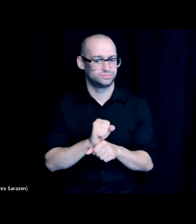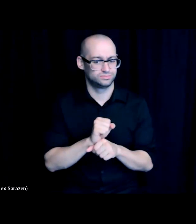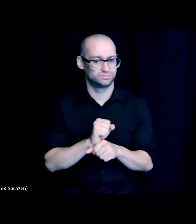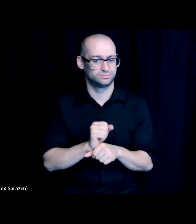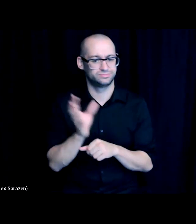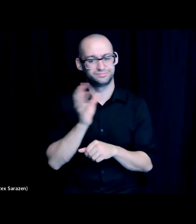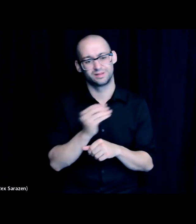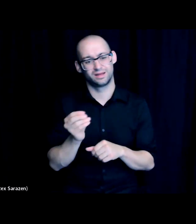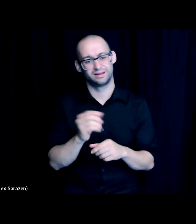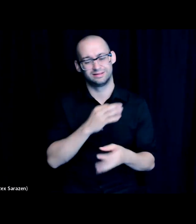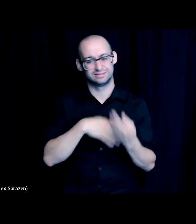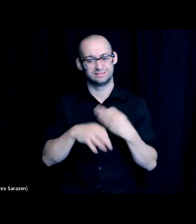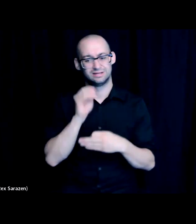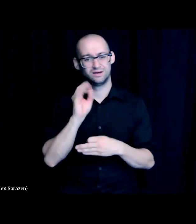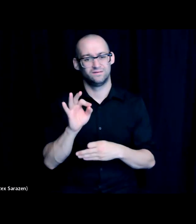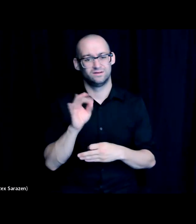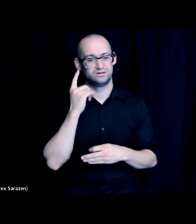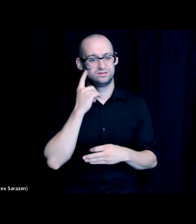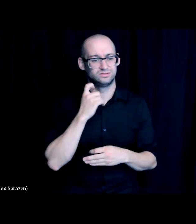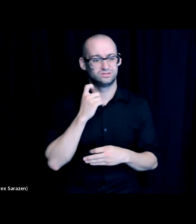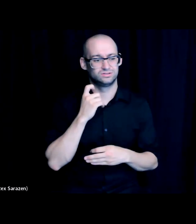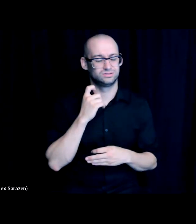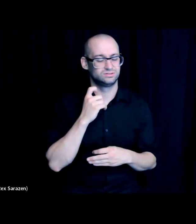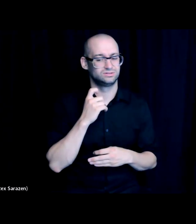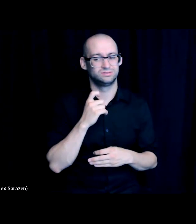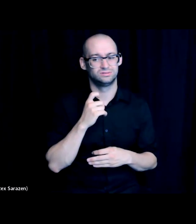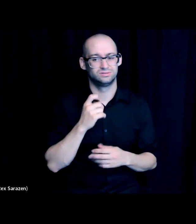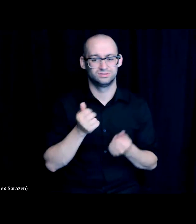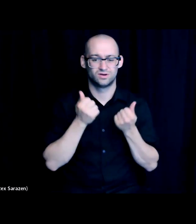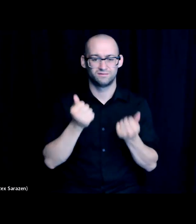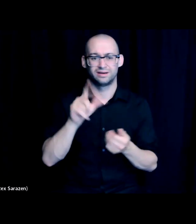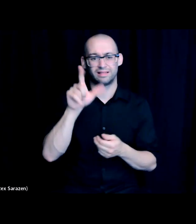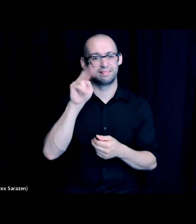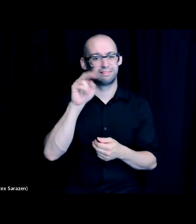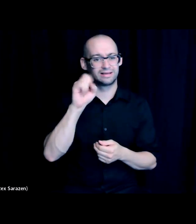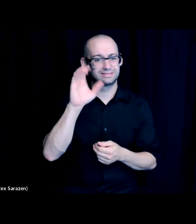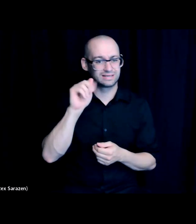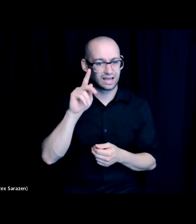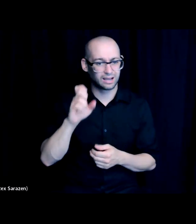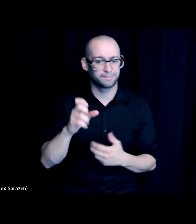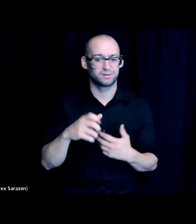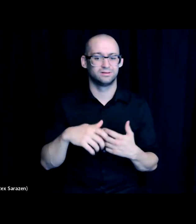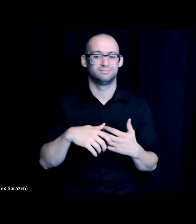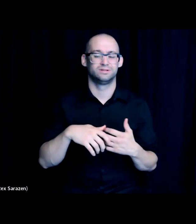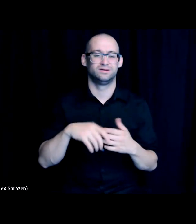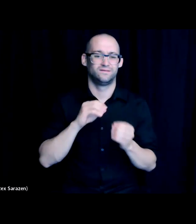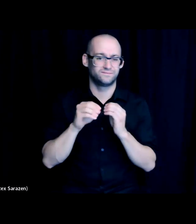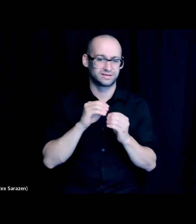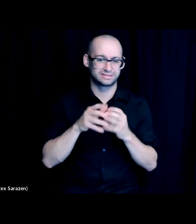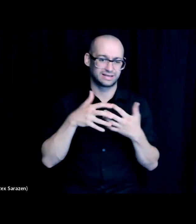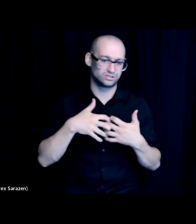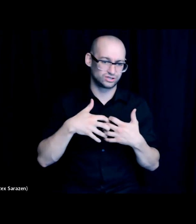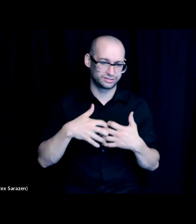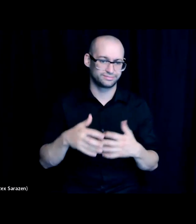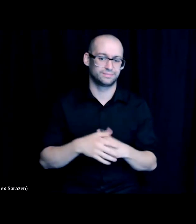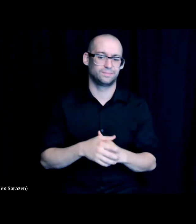And instead of just, construction, truck driving, landscaping, lawnmower repair, engine repair. I want to tell